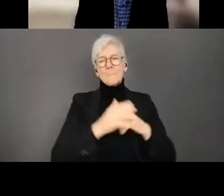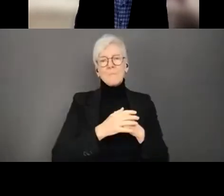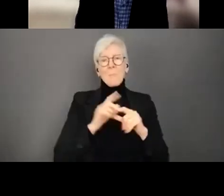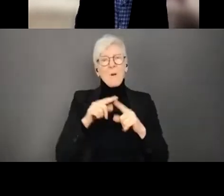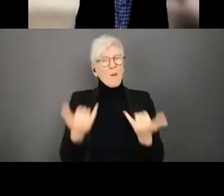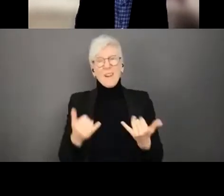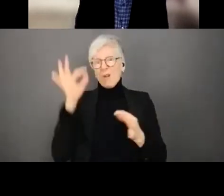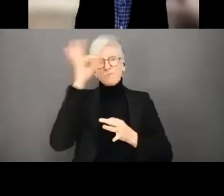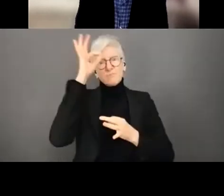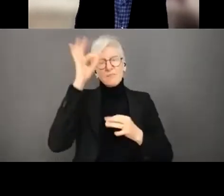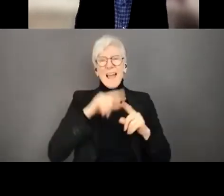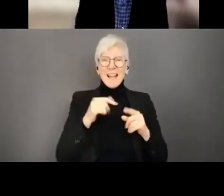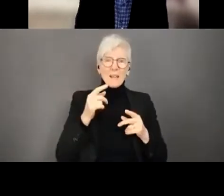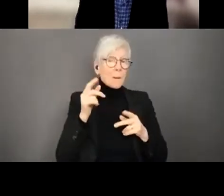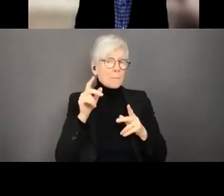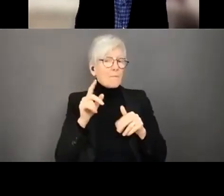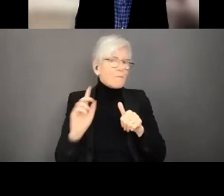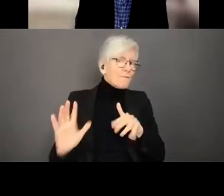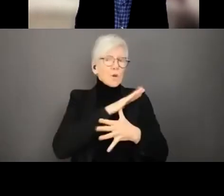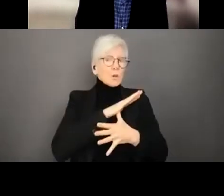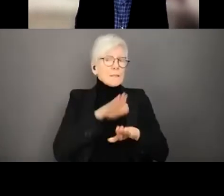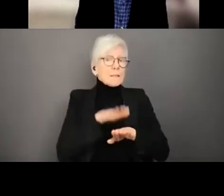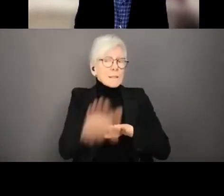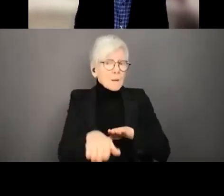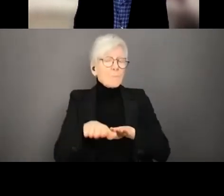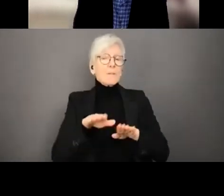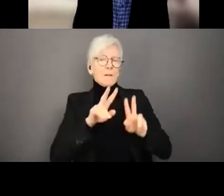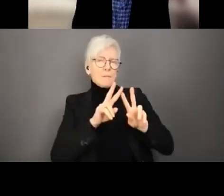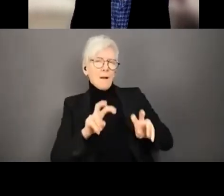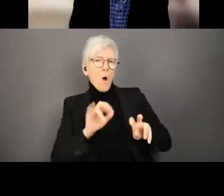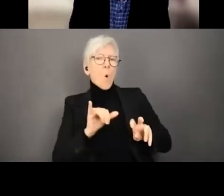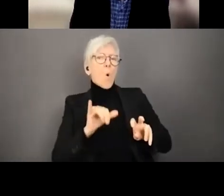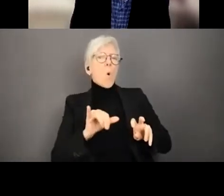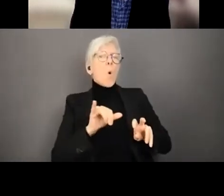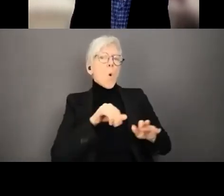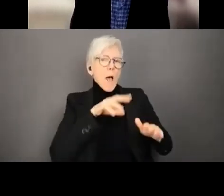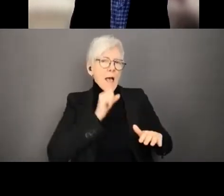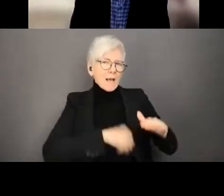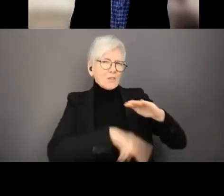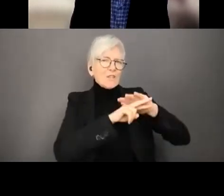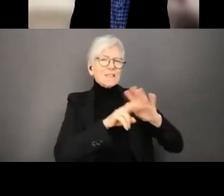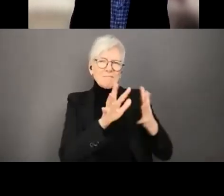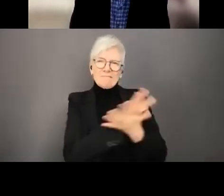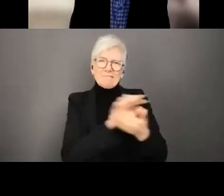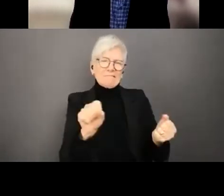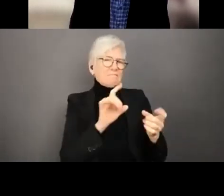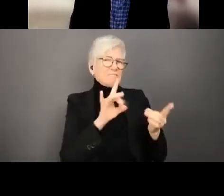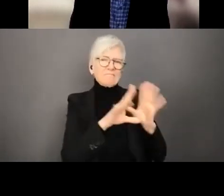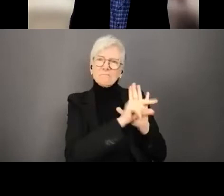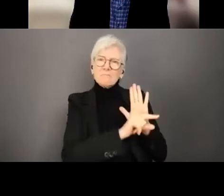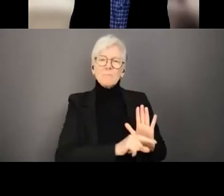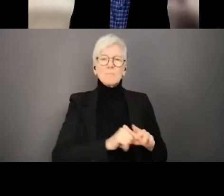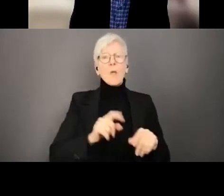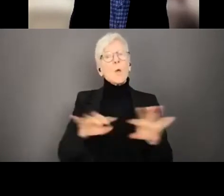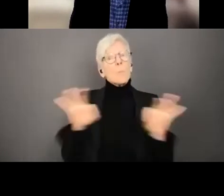that it does is our first goal. And also, as I said in the talk I gave, we need to see older people as rights holders. And